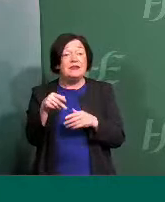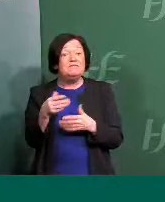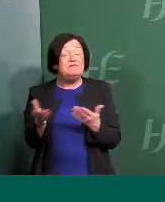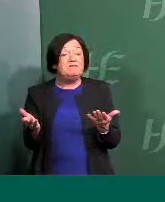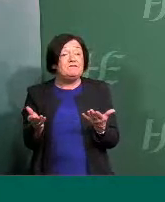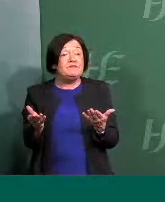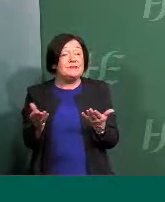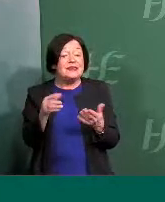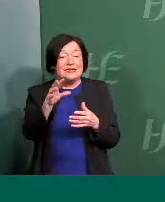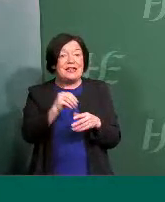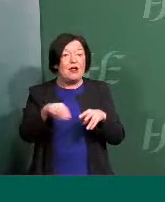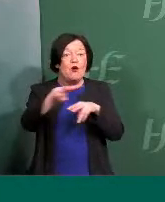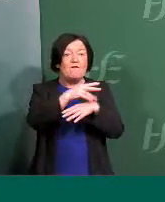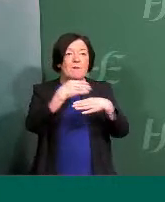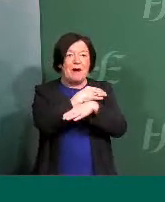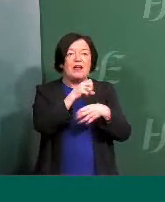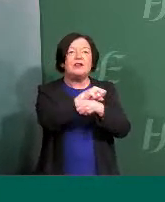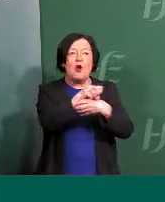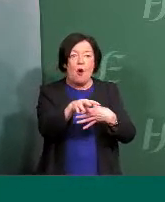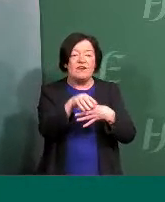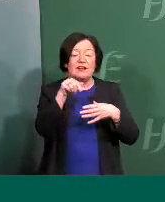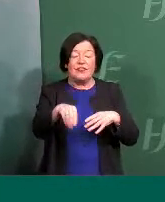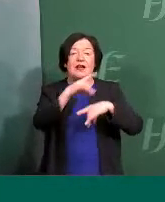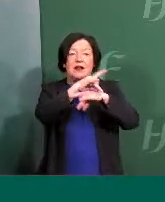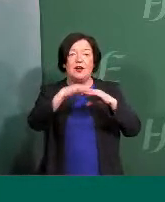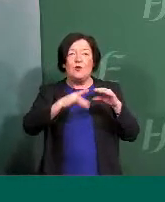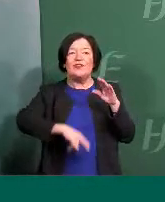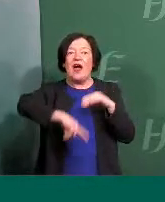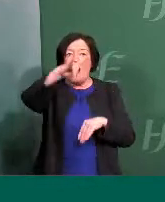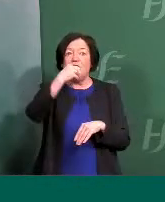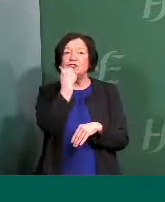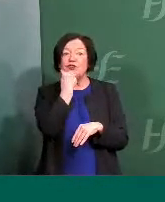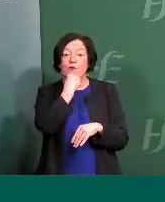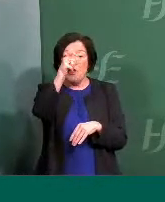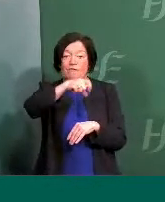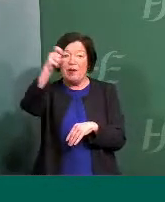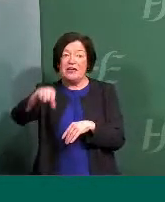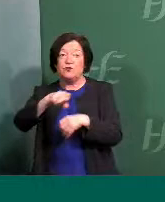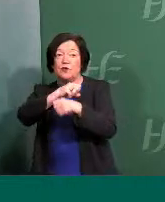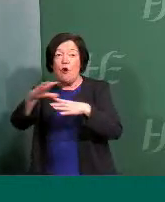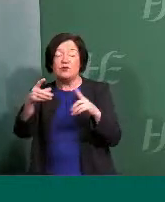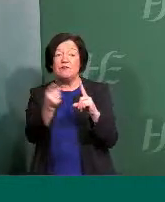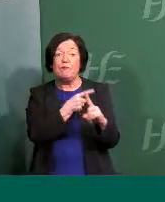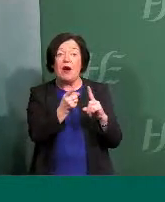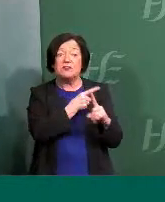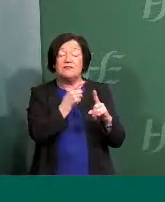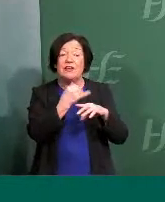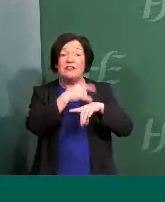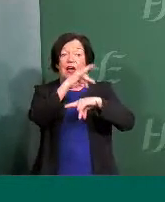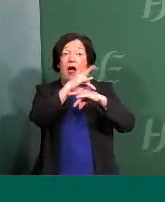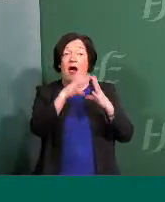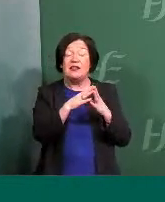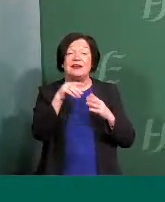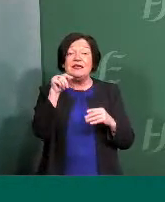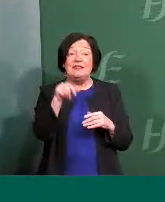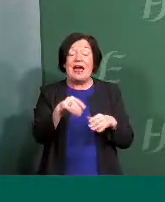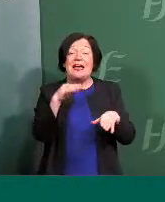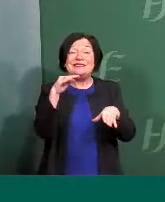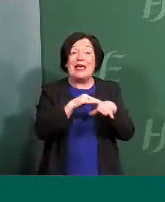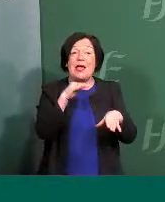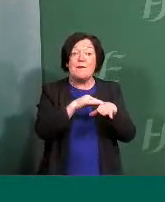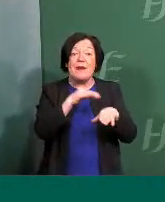effect taken over by COVID. So they are the hospital with the highest number of patients who are COVID positive in the hospital, and that is